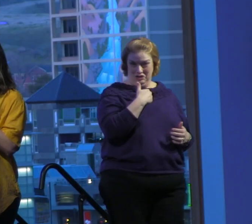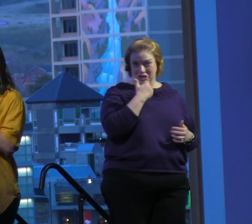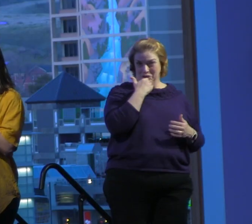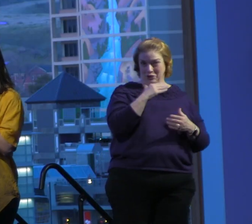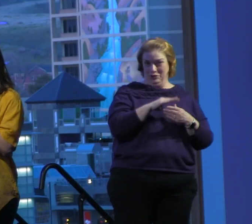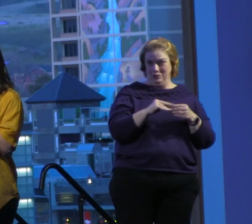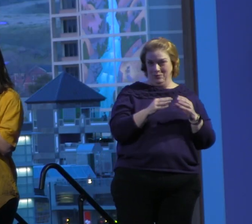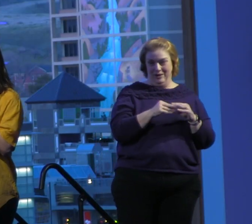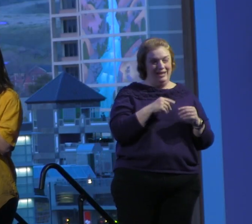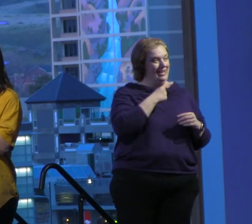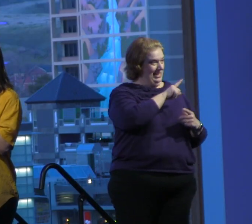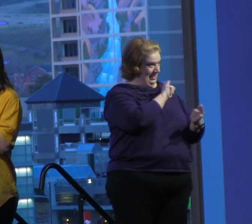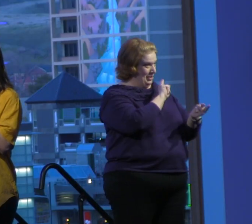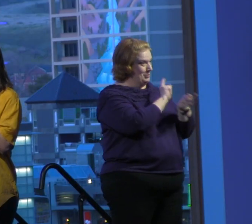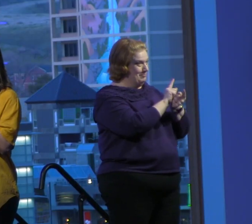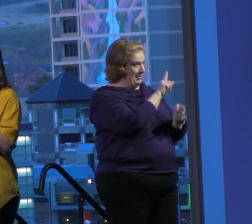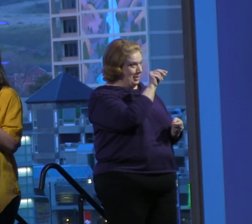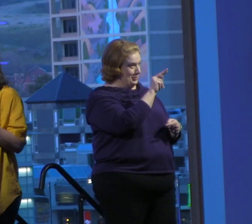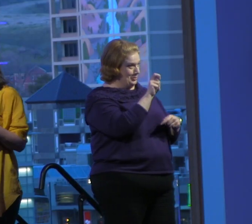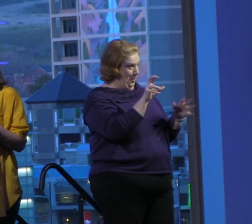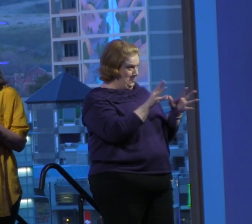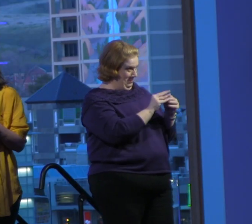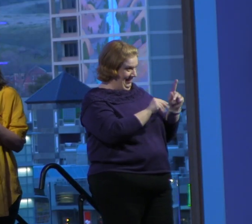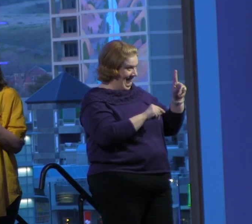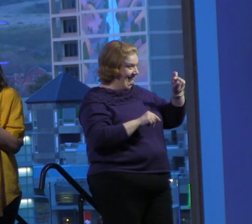Wow. Did you meet her at the zoning meetings tonight?